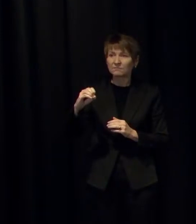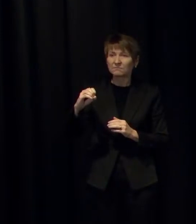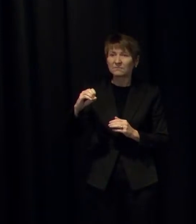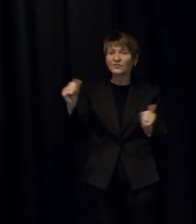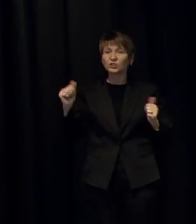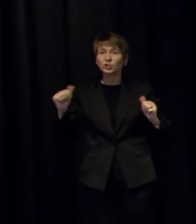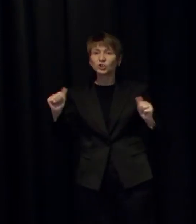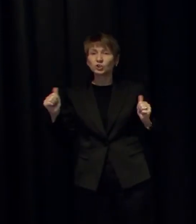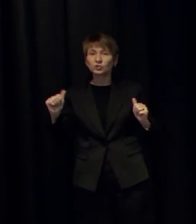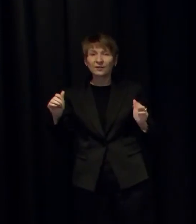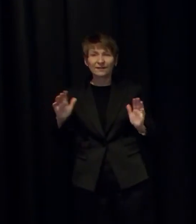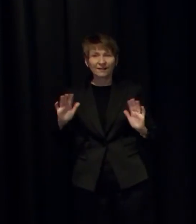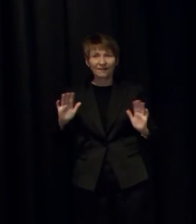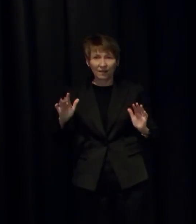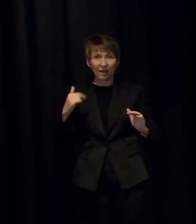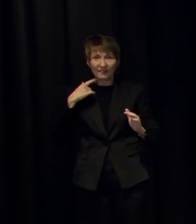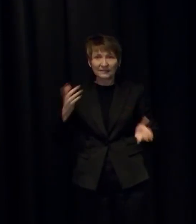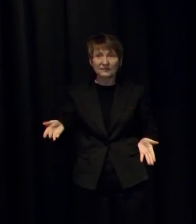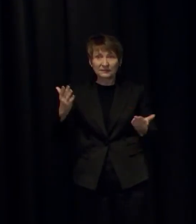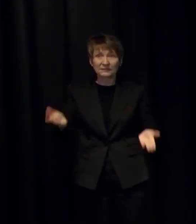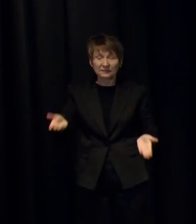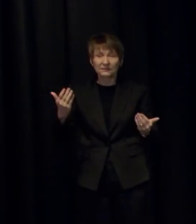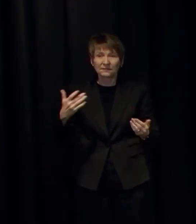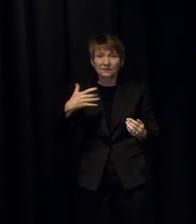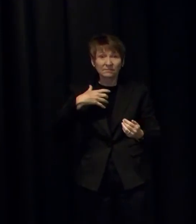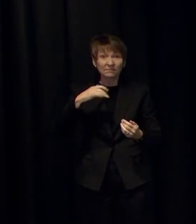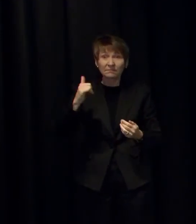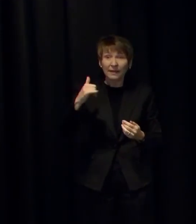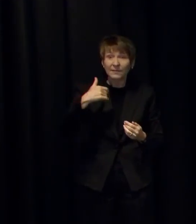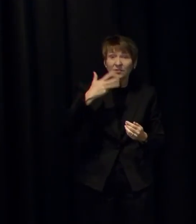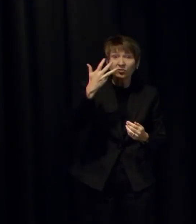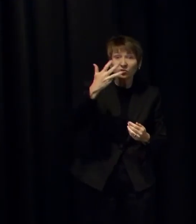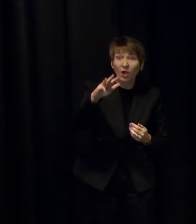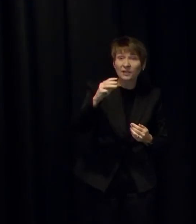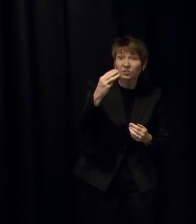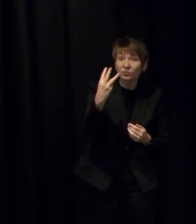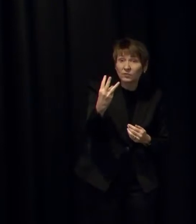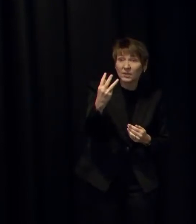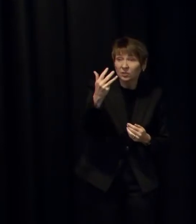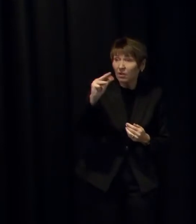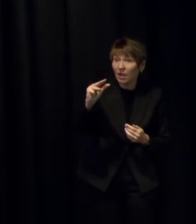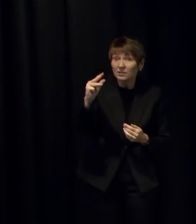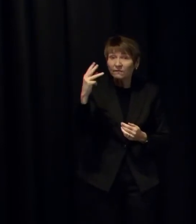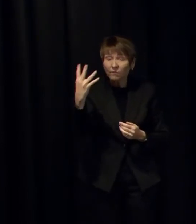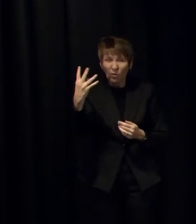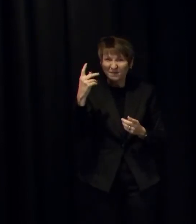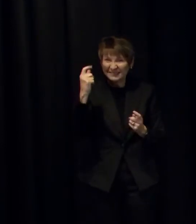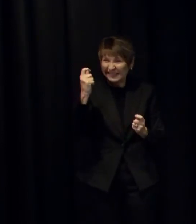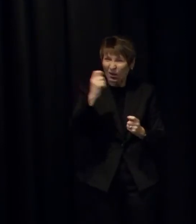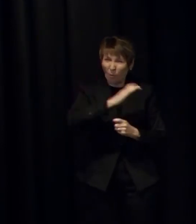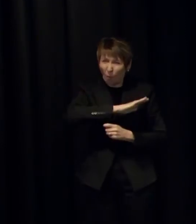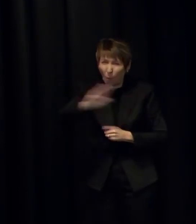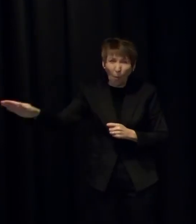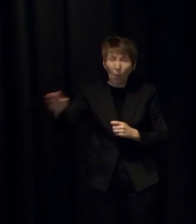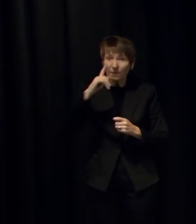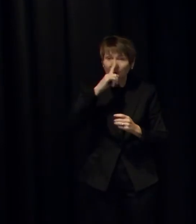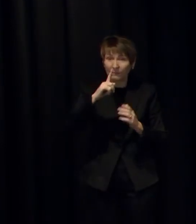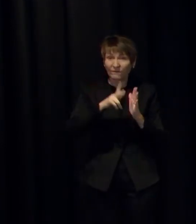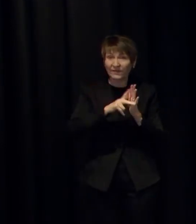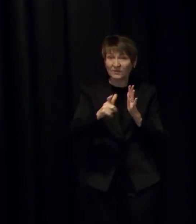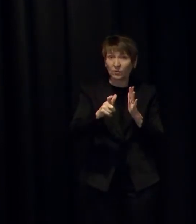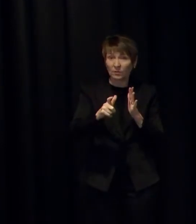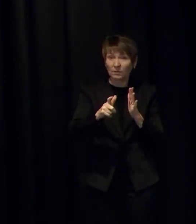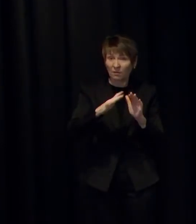think it'll creep beyond that. It'll maybe get to 92, 93, 94% even. Every jab, every person,